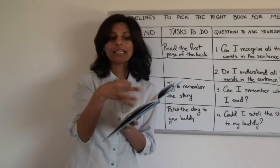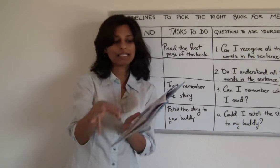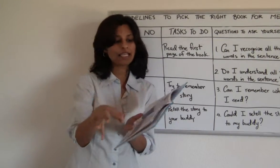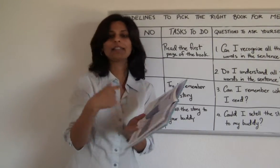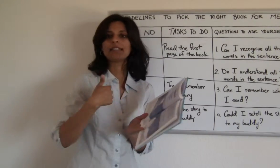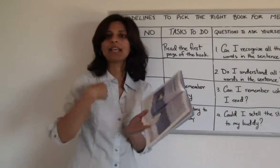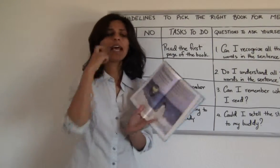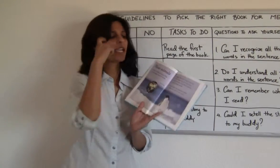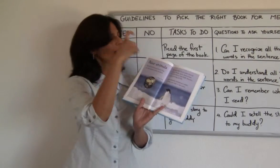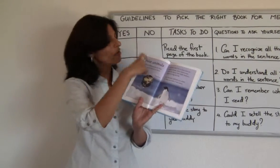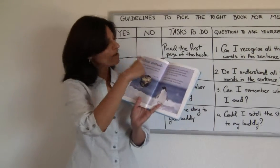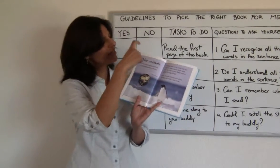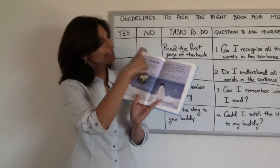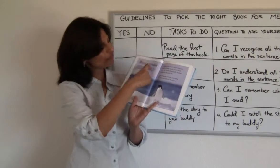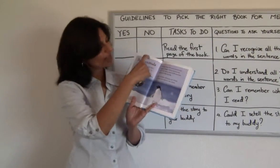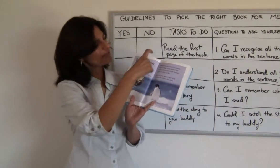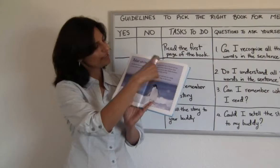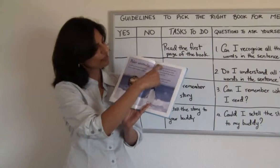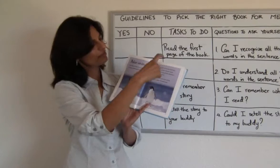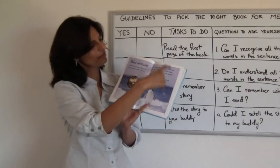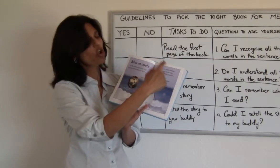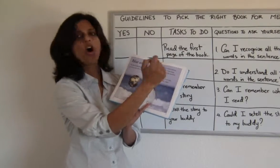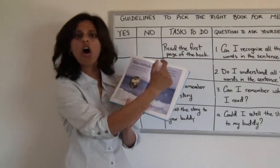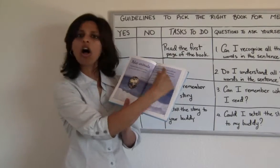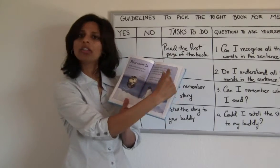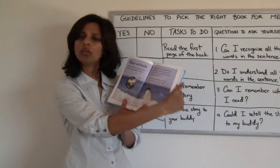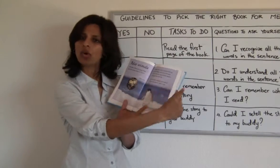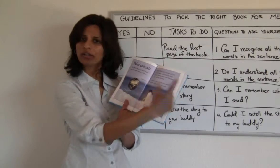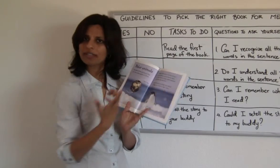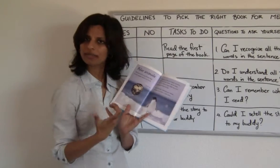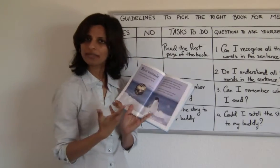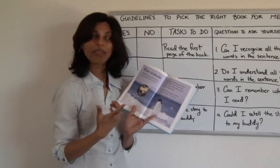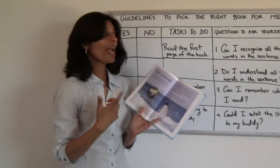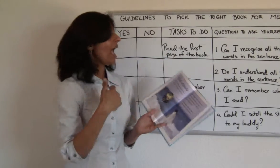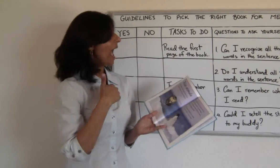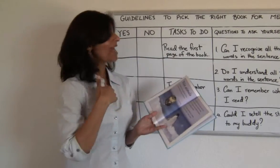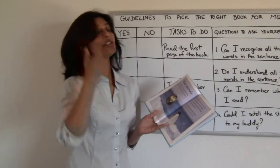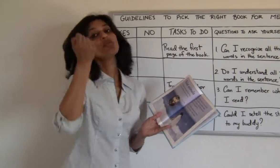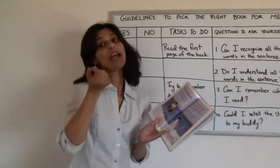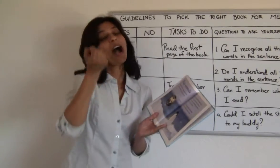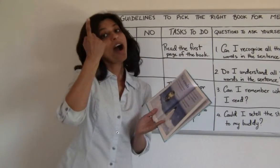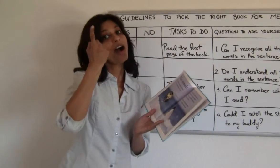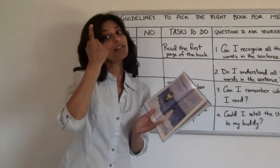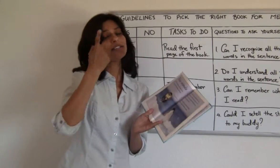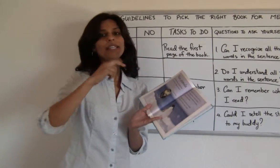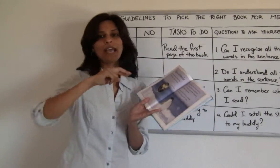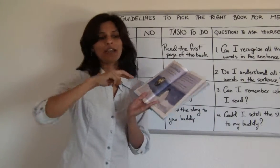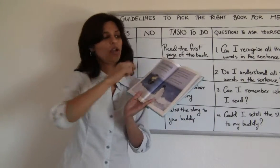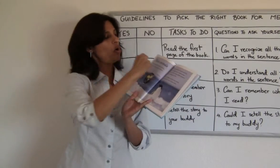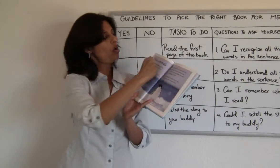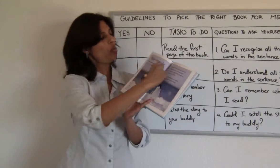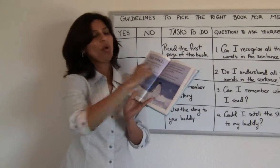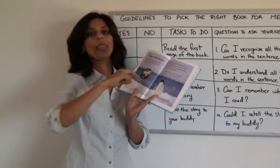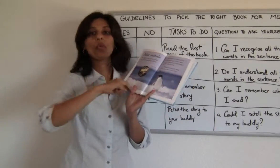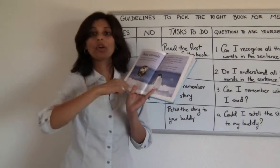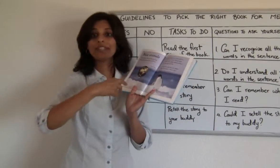the sentence? Can I recognize all the words? And do I understand what the words